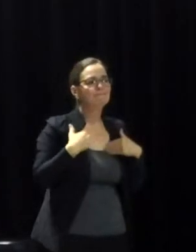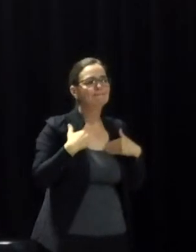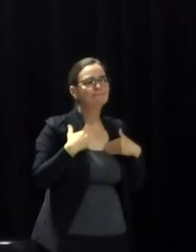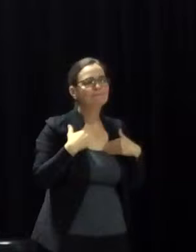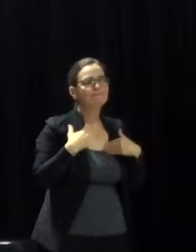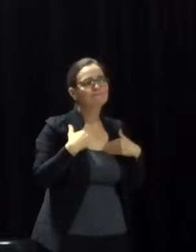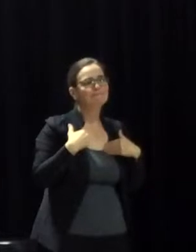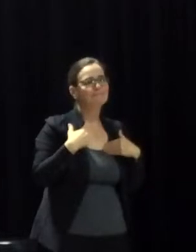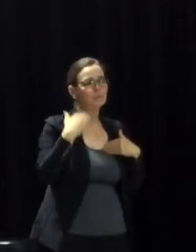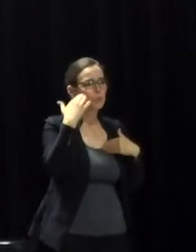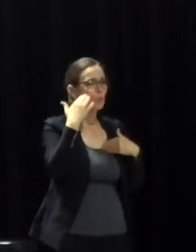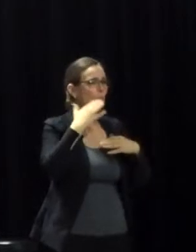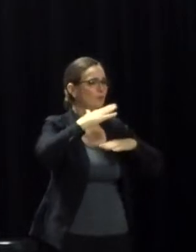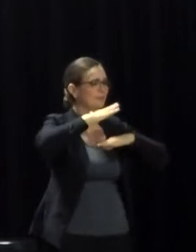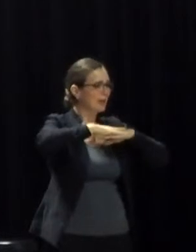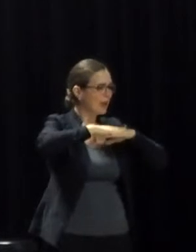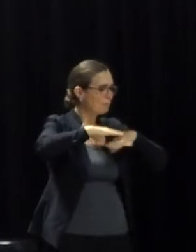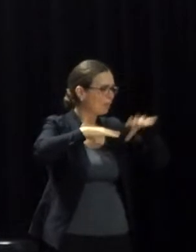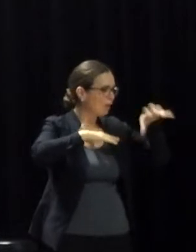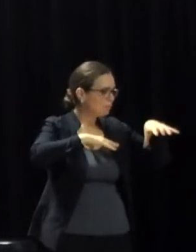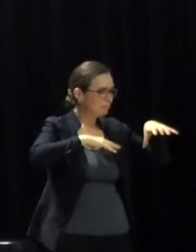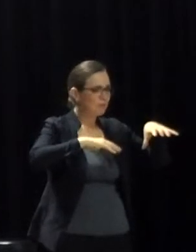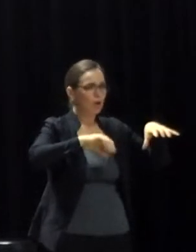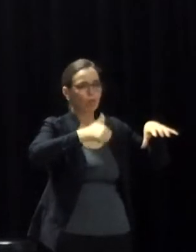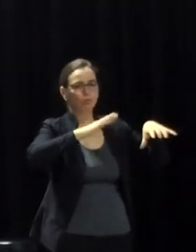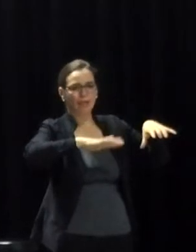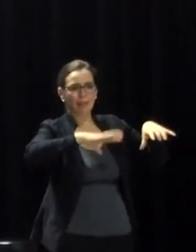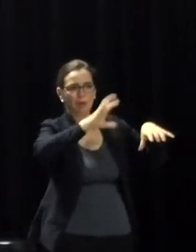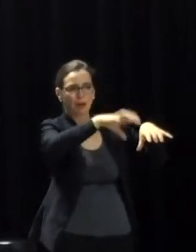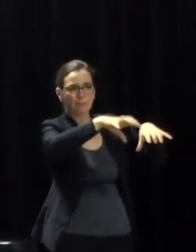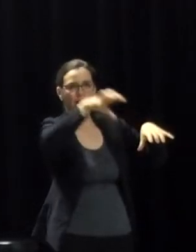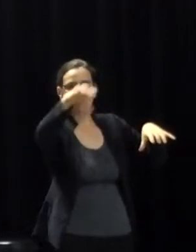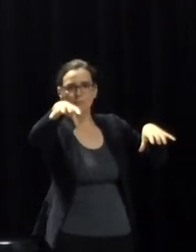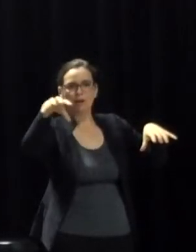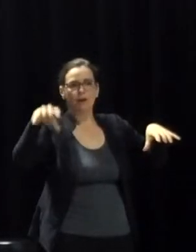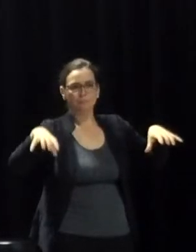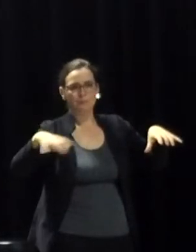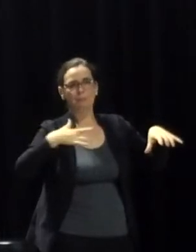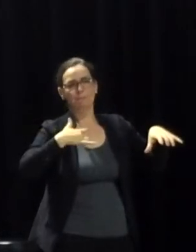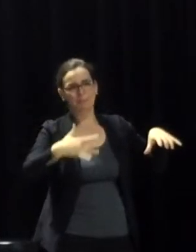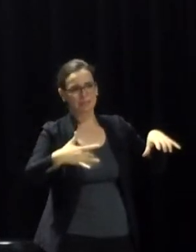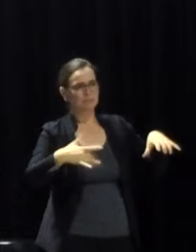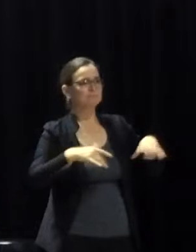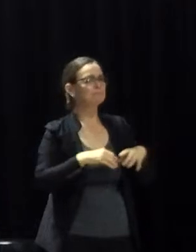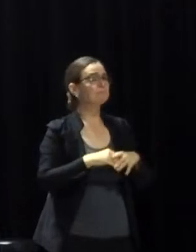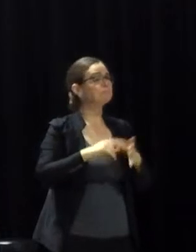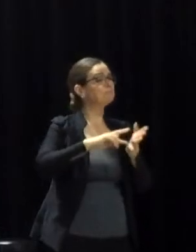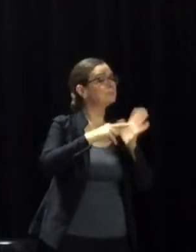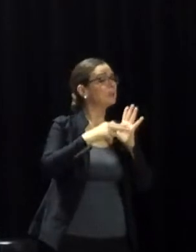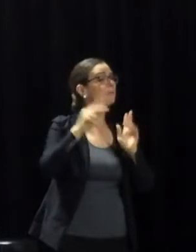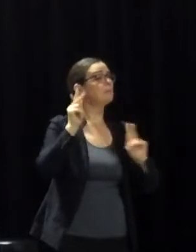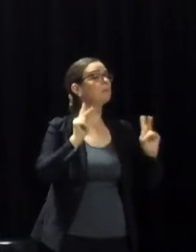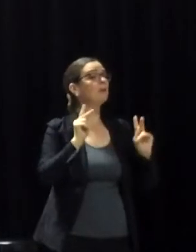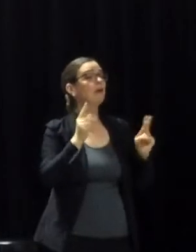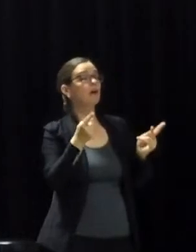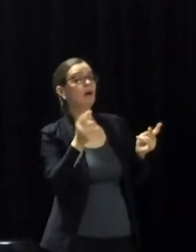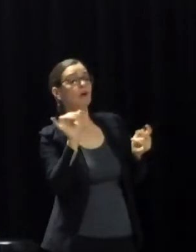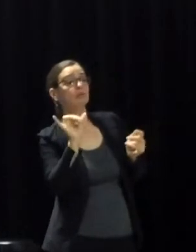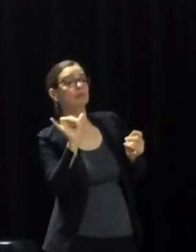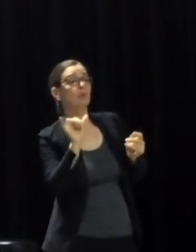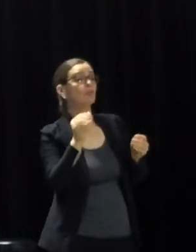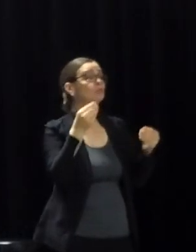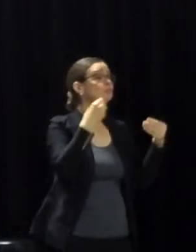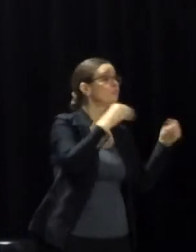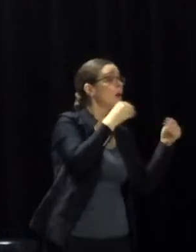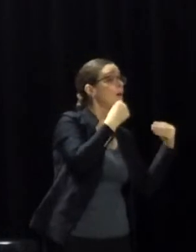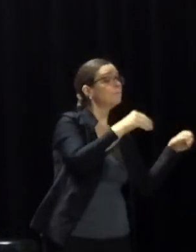food establishments, they are in proximity to each other. And people go from this one, sometimes they go to this one, and then we saw that